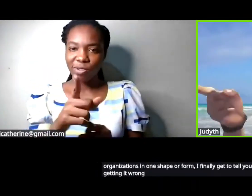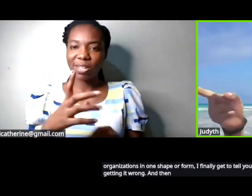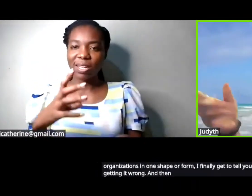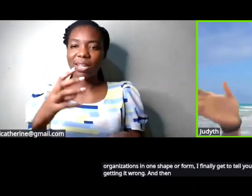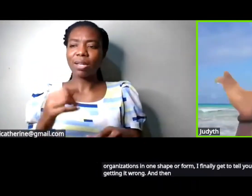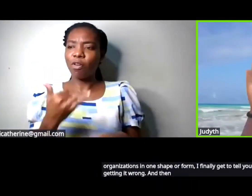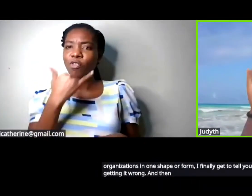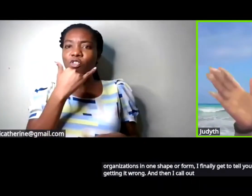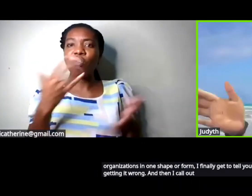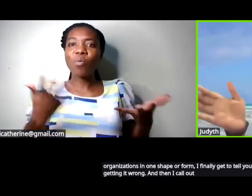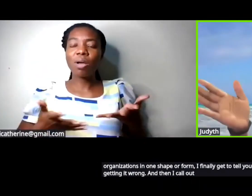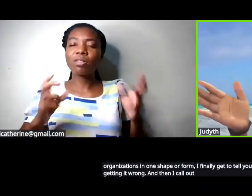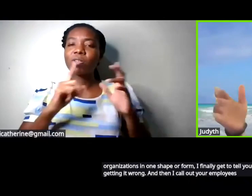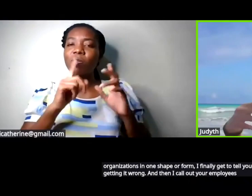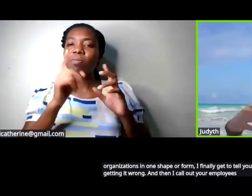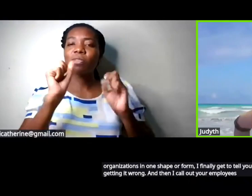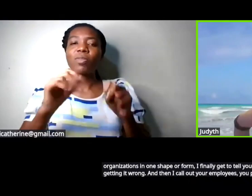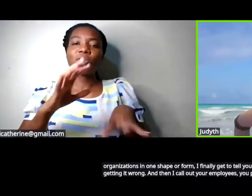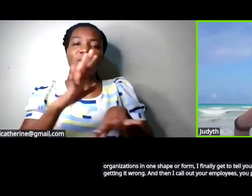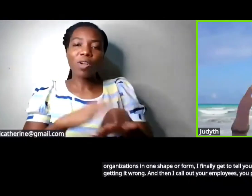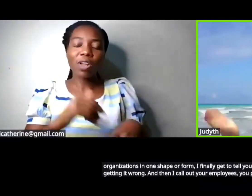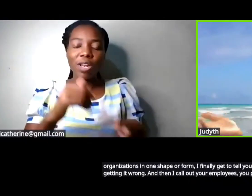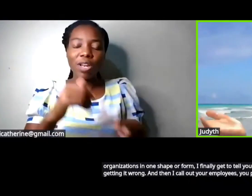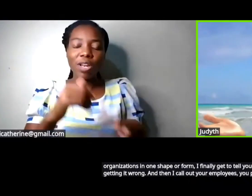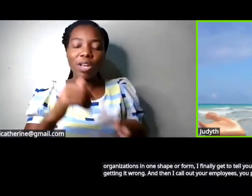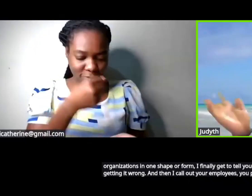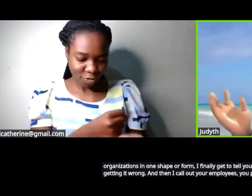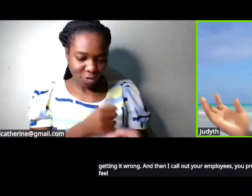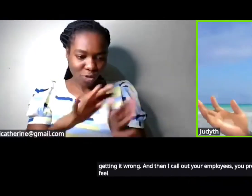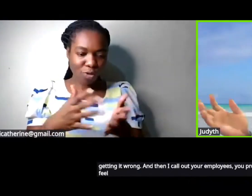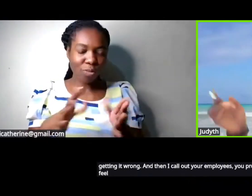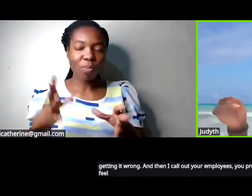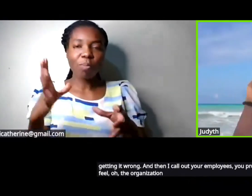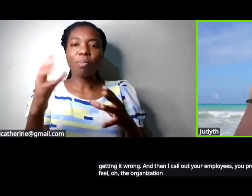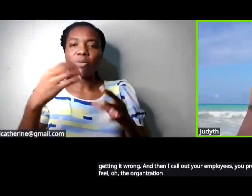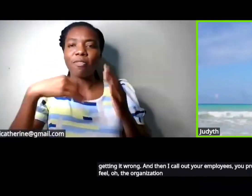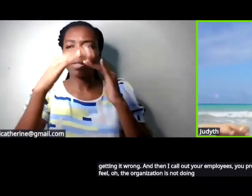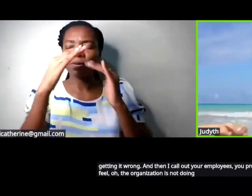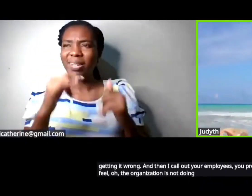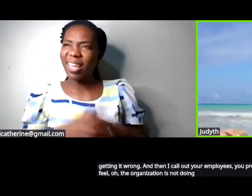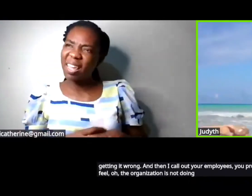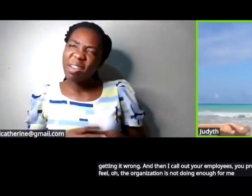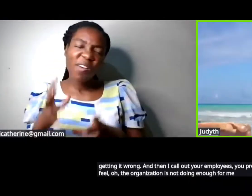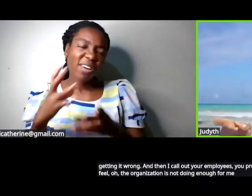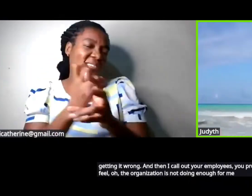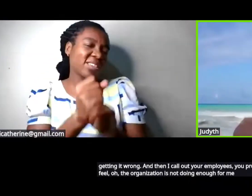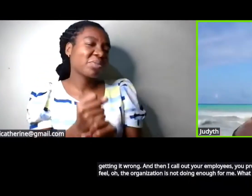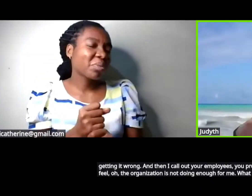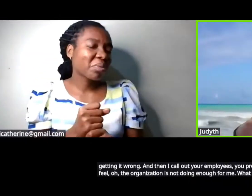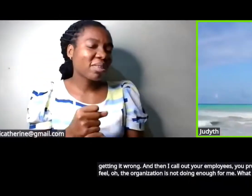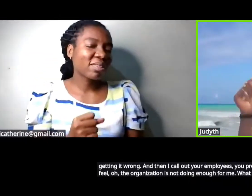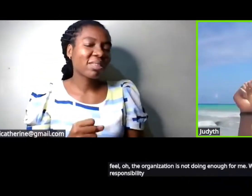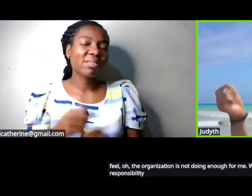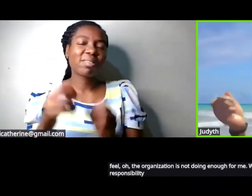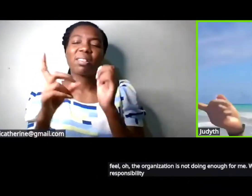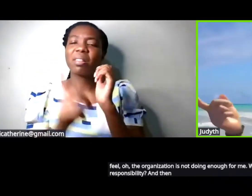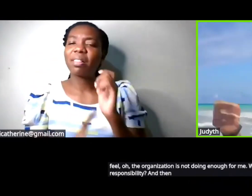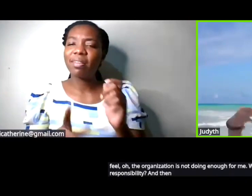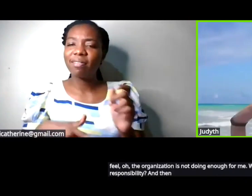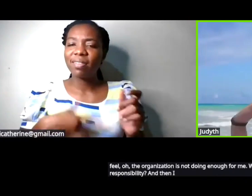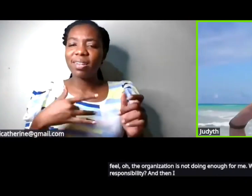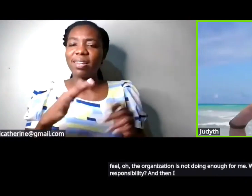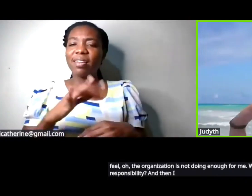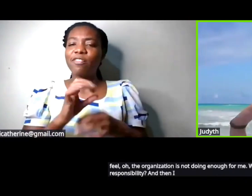you employees, you professionals who feel, oh, the organization is not doing enough for me. What is your responsibility? And then I challenge my